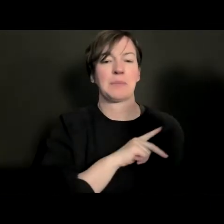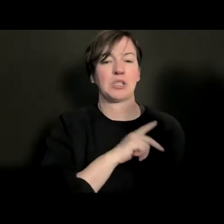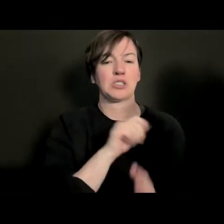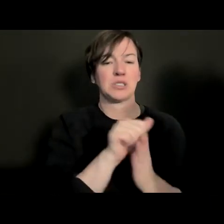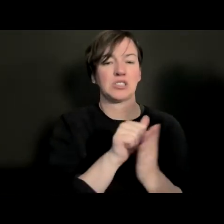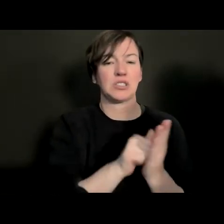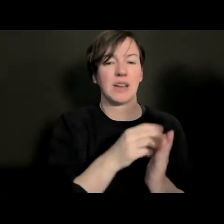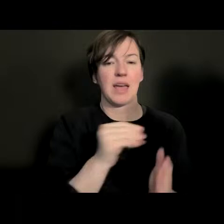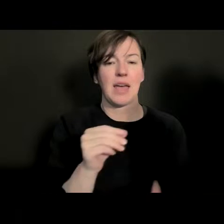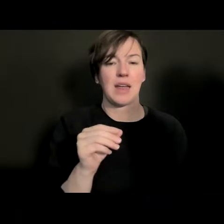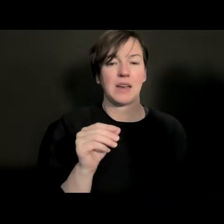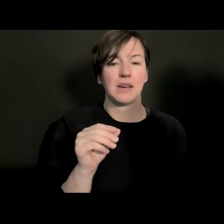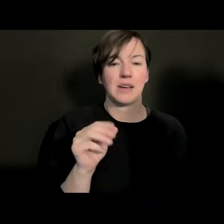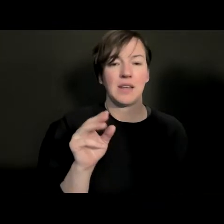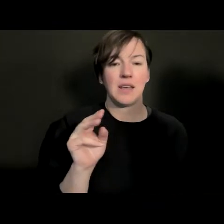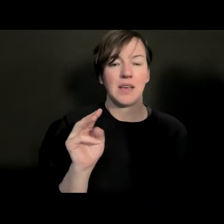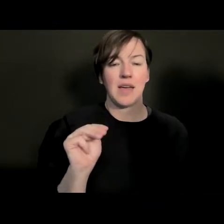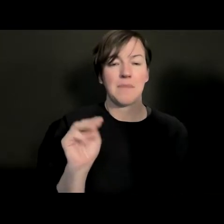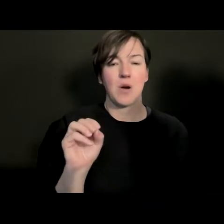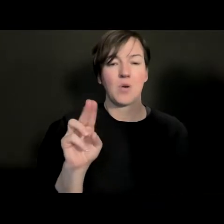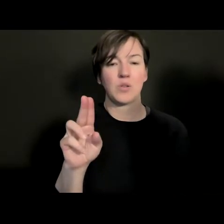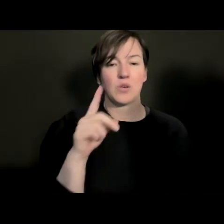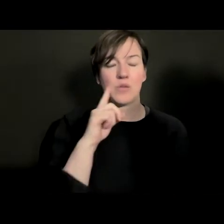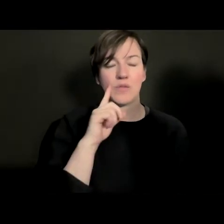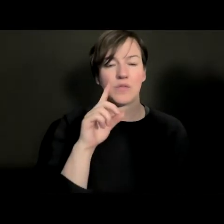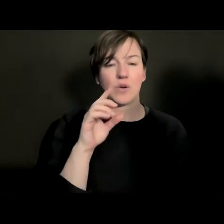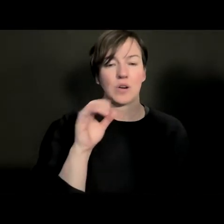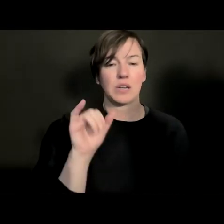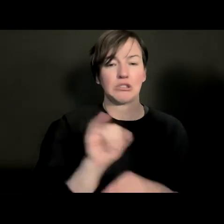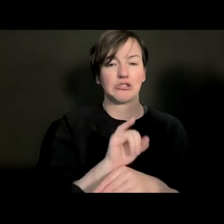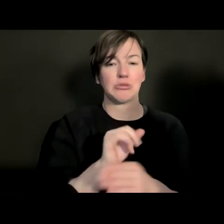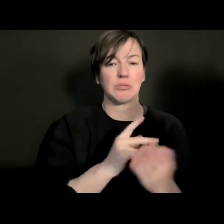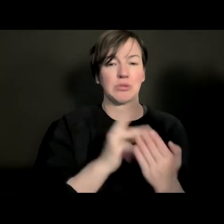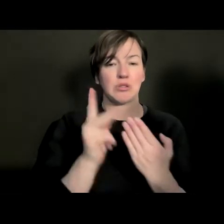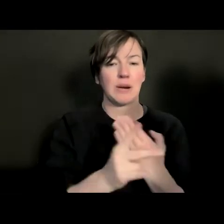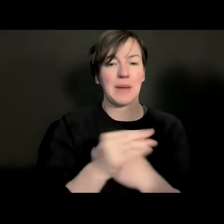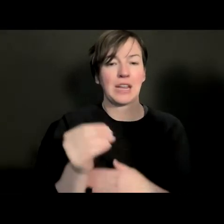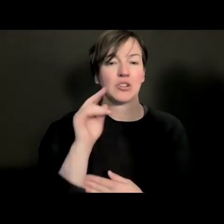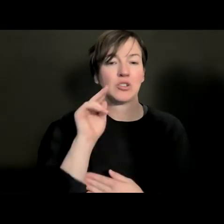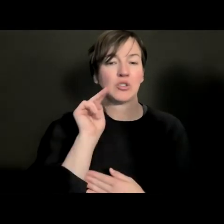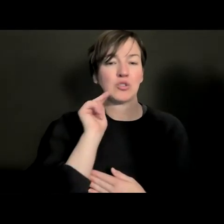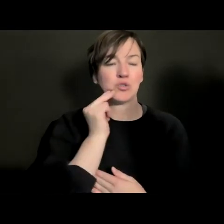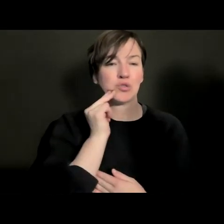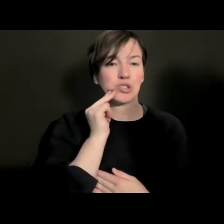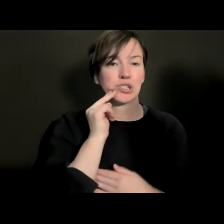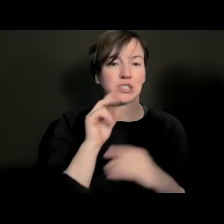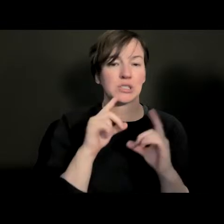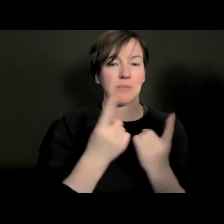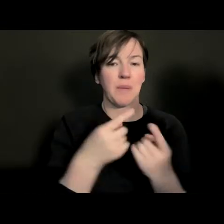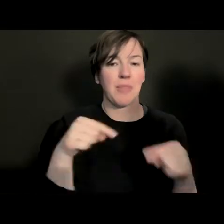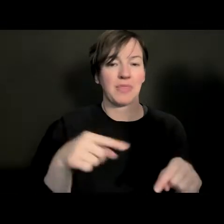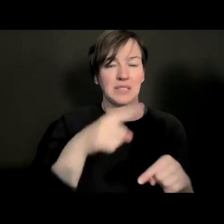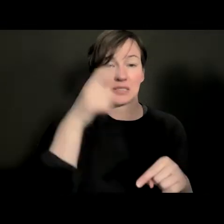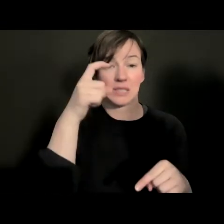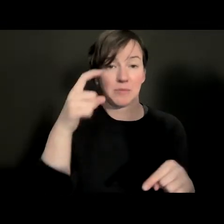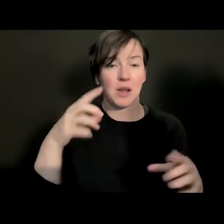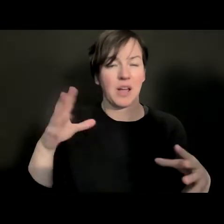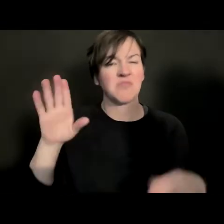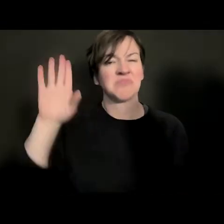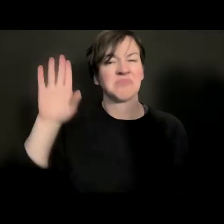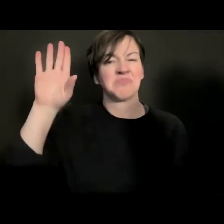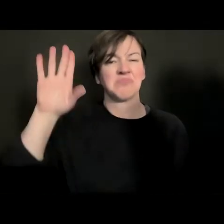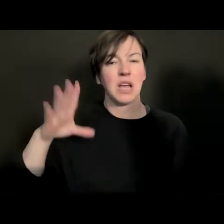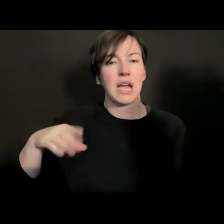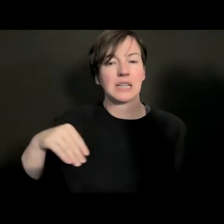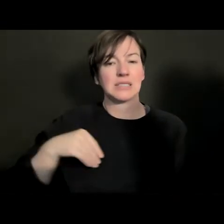a internship program in our nutrition department this summer. I make a motion to accept the consent